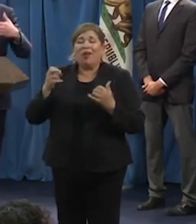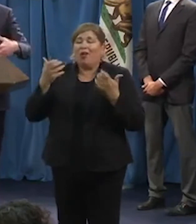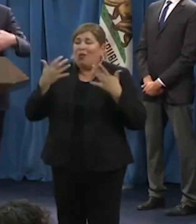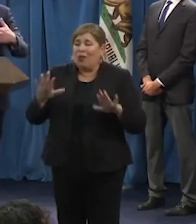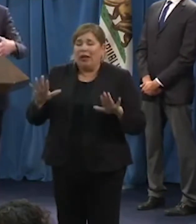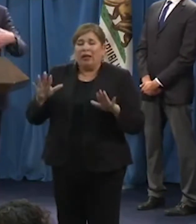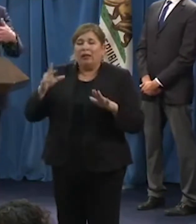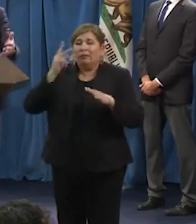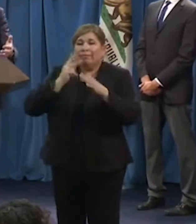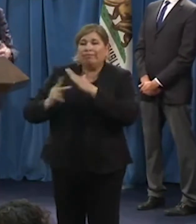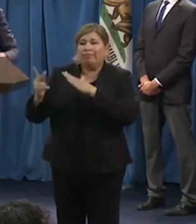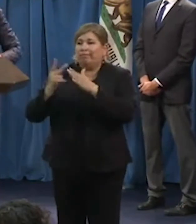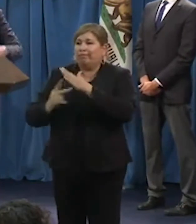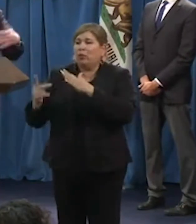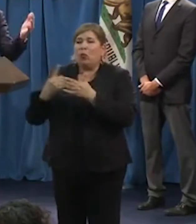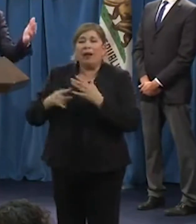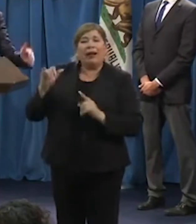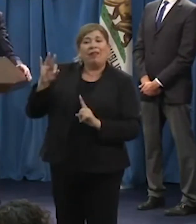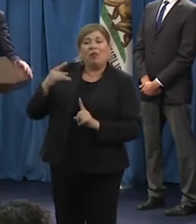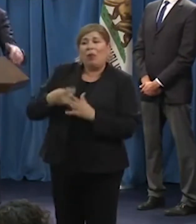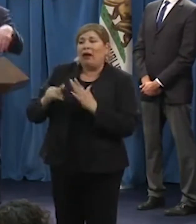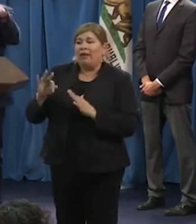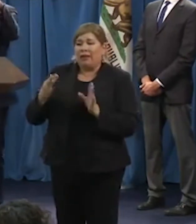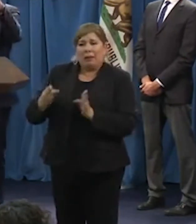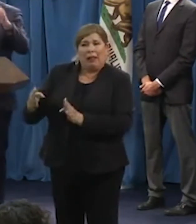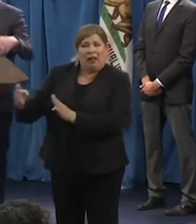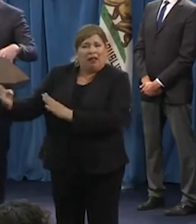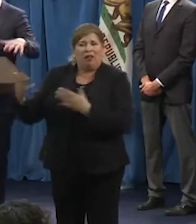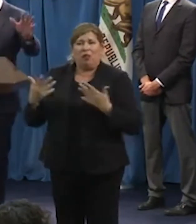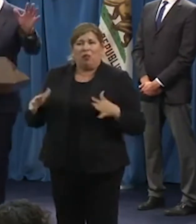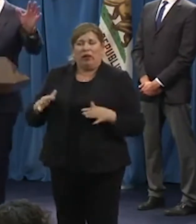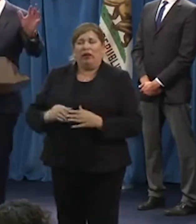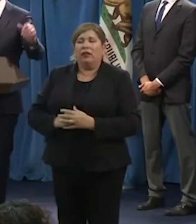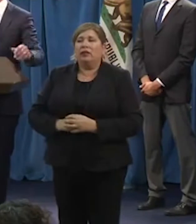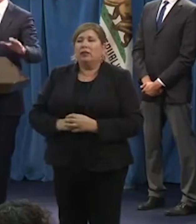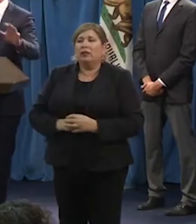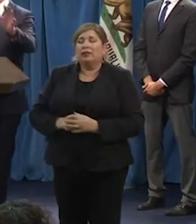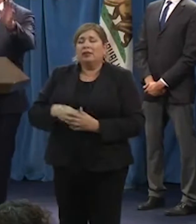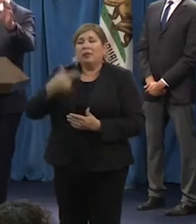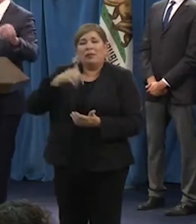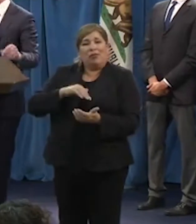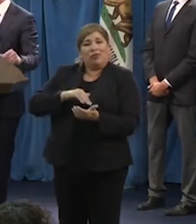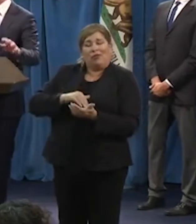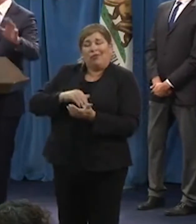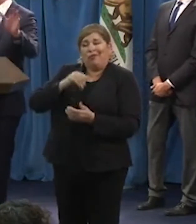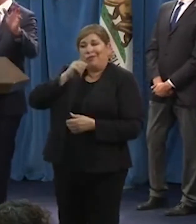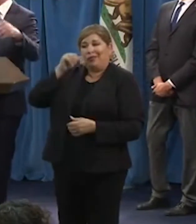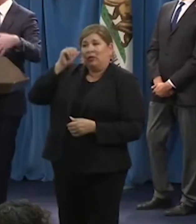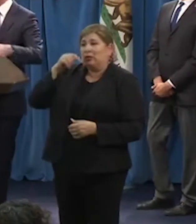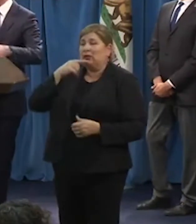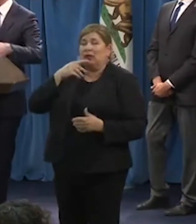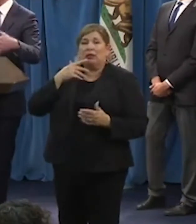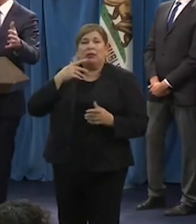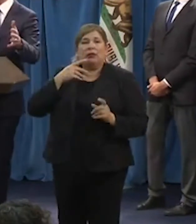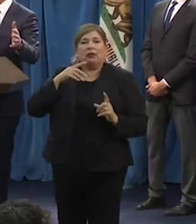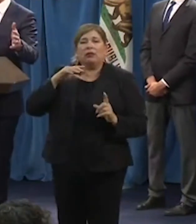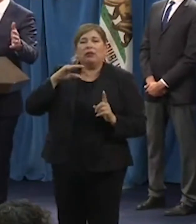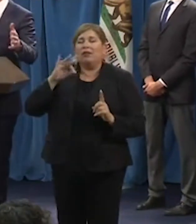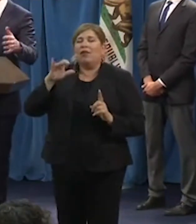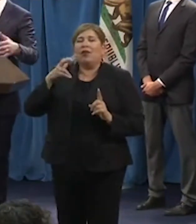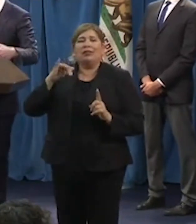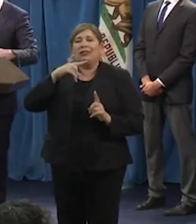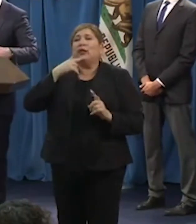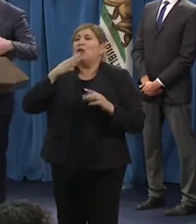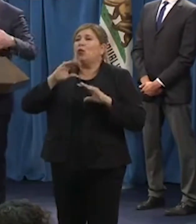You're going to see these numbers increase. We've been saying this. I know Dr. Fauci said yesterday, everyone thought, wow, I had no idea this was coming. Of course, none of that should have